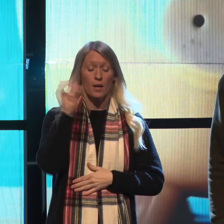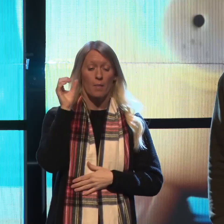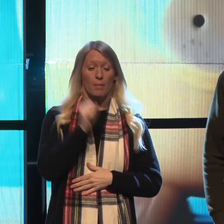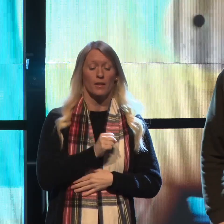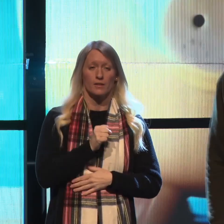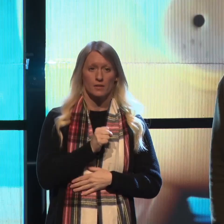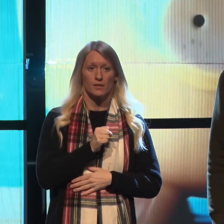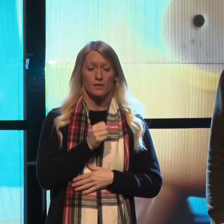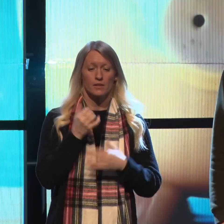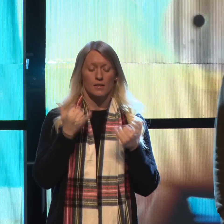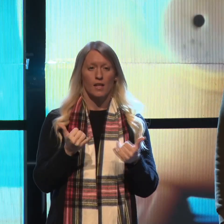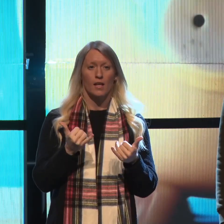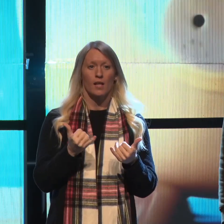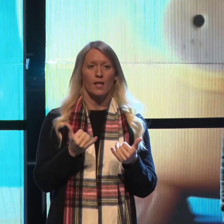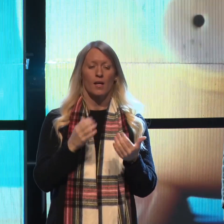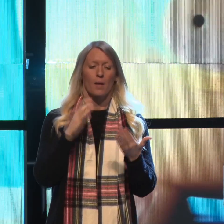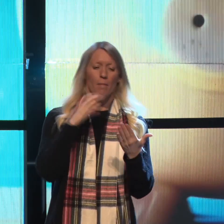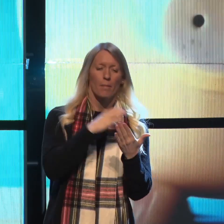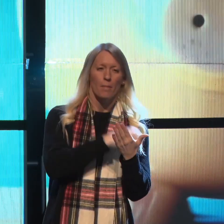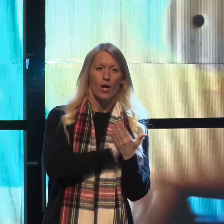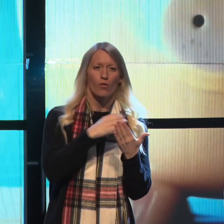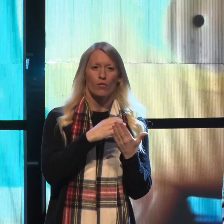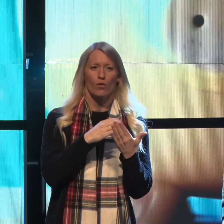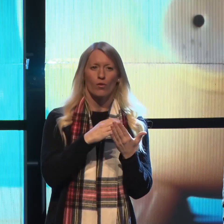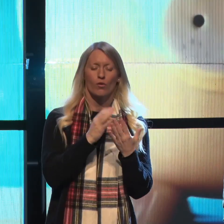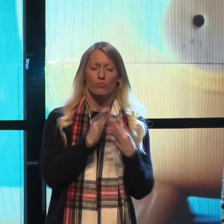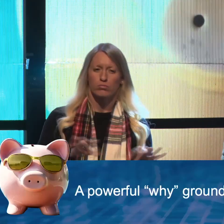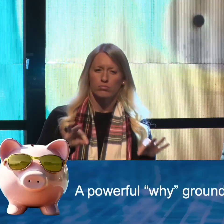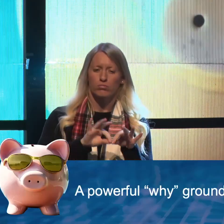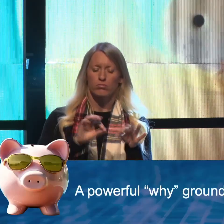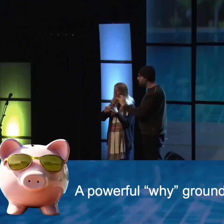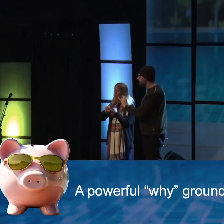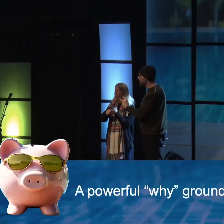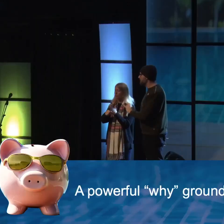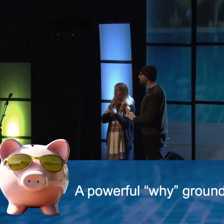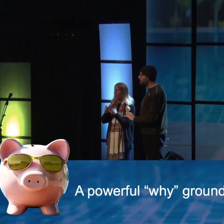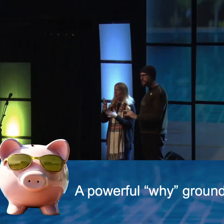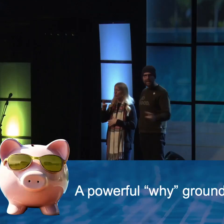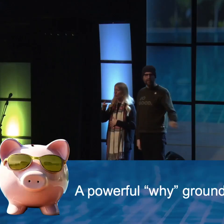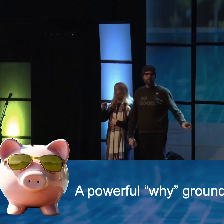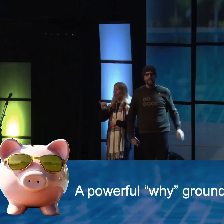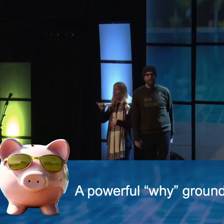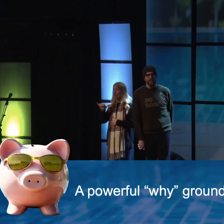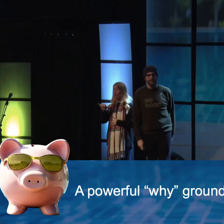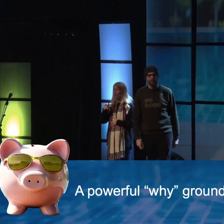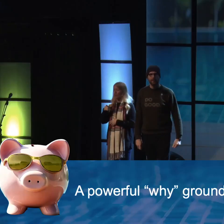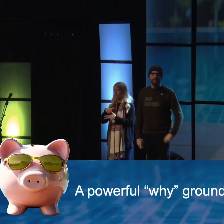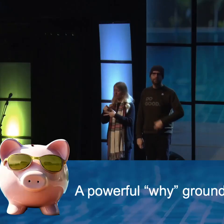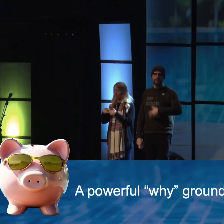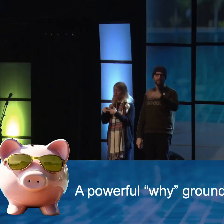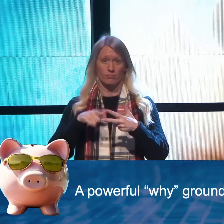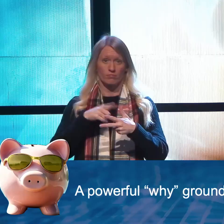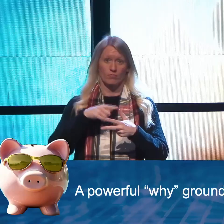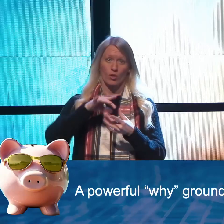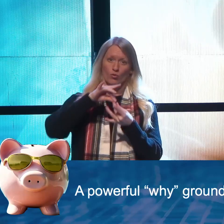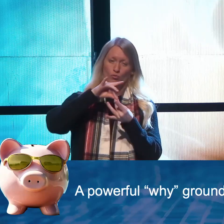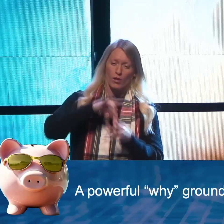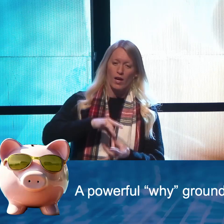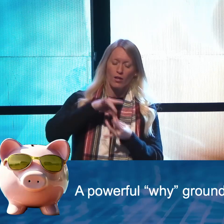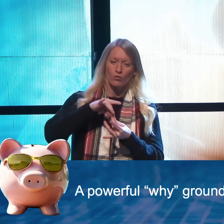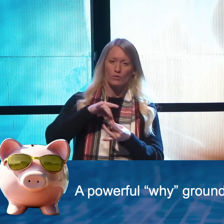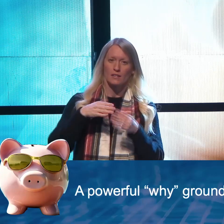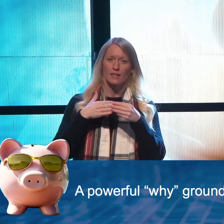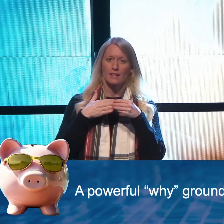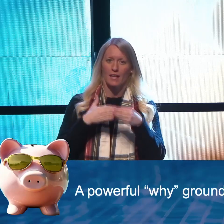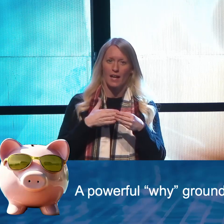that a powerful why, it grounds, it guides, and it galvanizes. Look at that, 3 G's. I'm trying to be a good preacher for